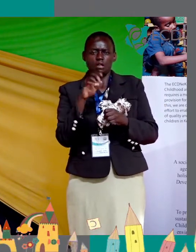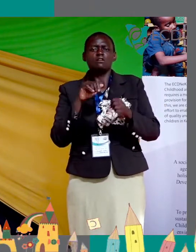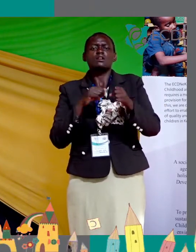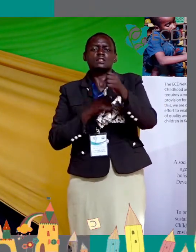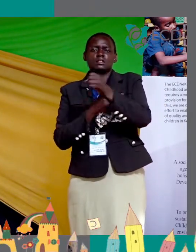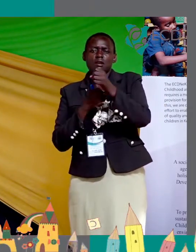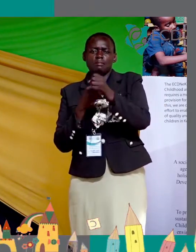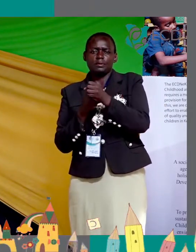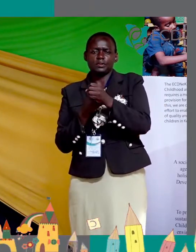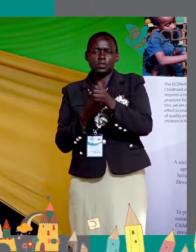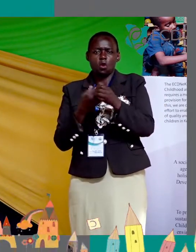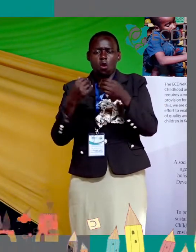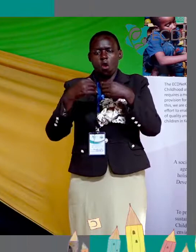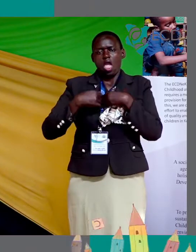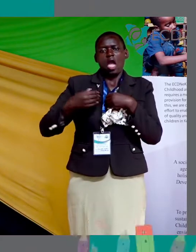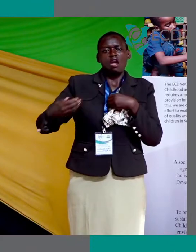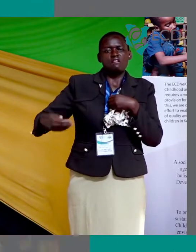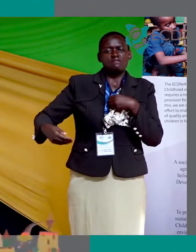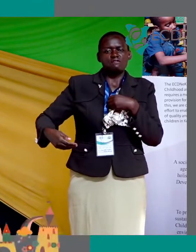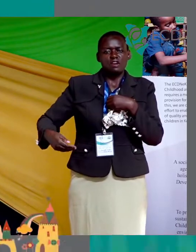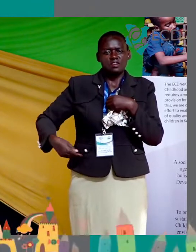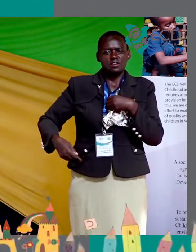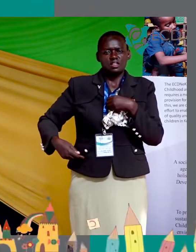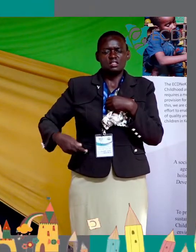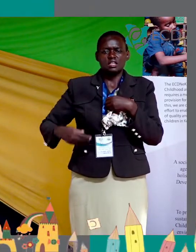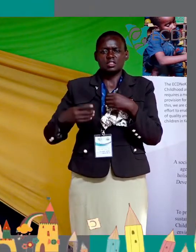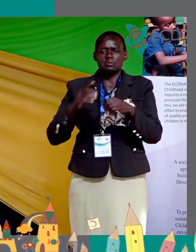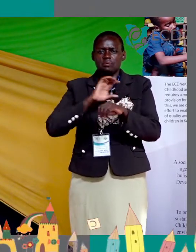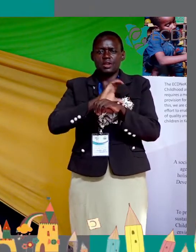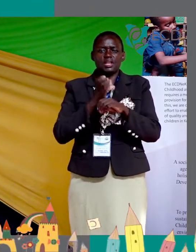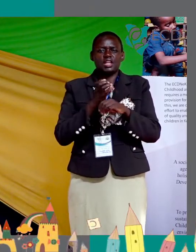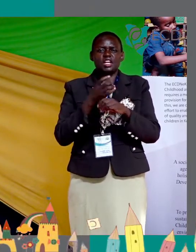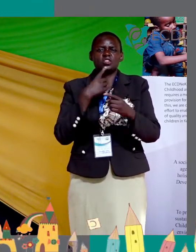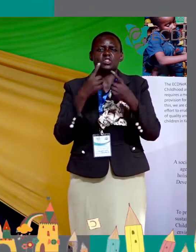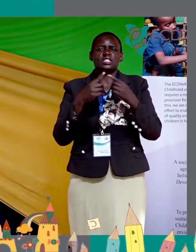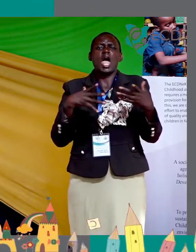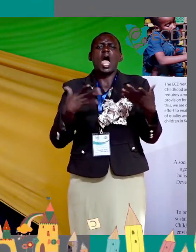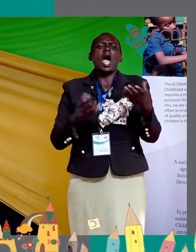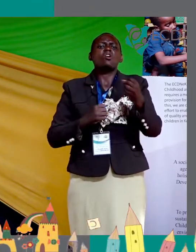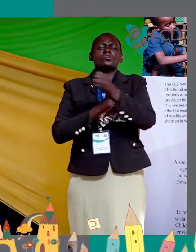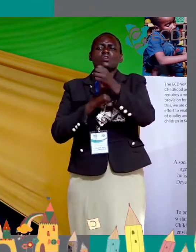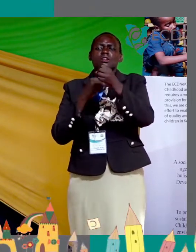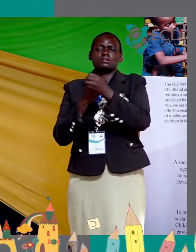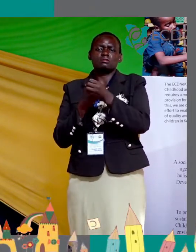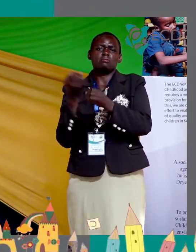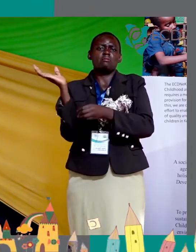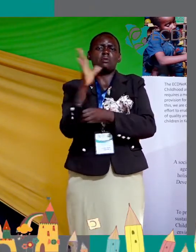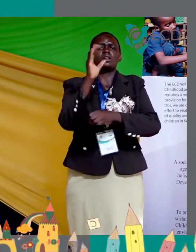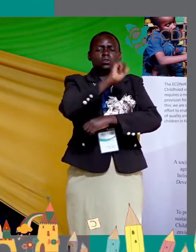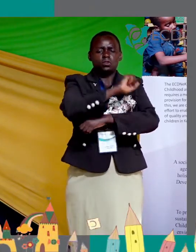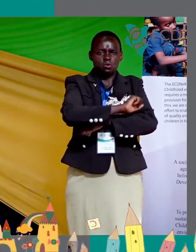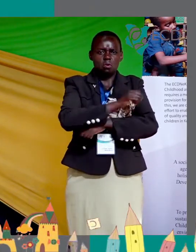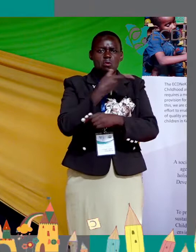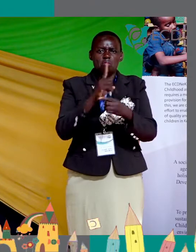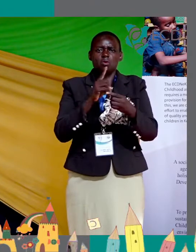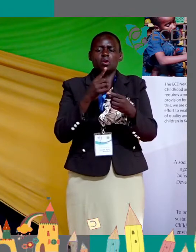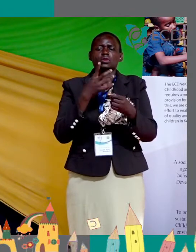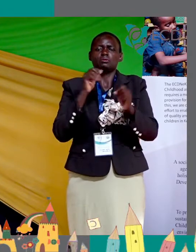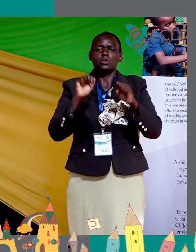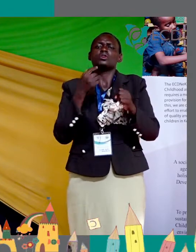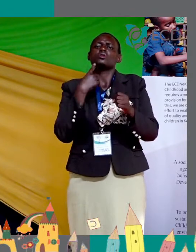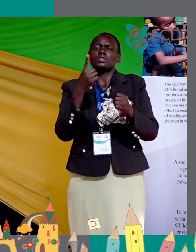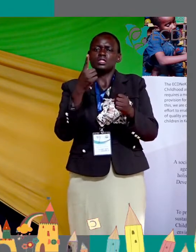are engaging adolescents because they are pregnant to discuss issues of how we can support them to go back to school. But what I want to